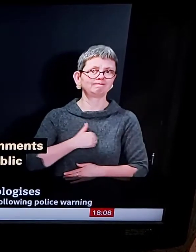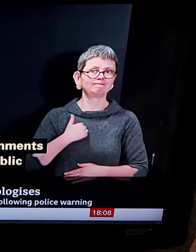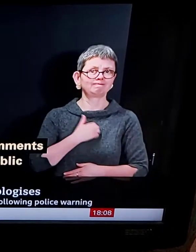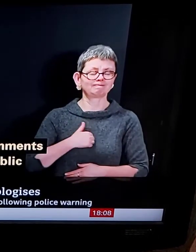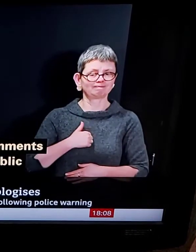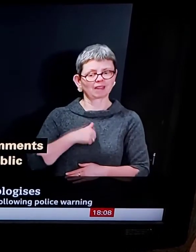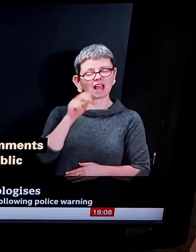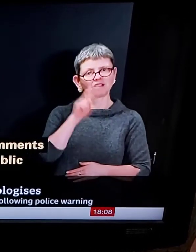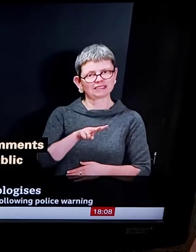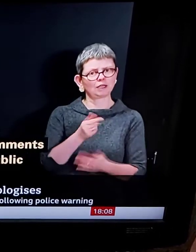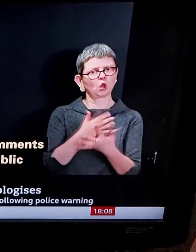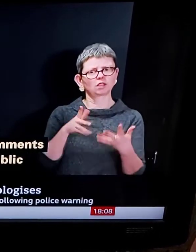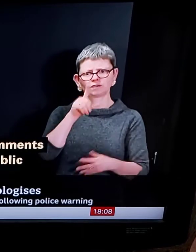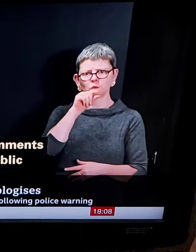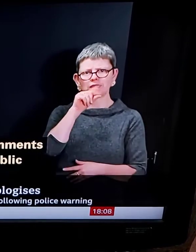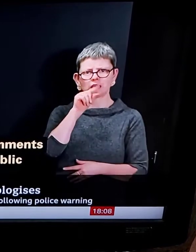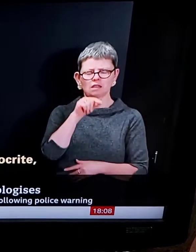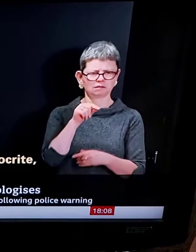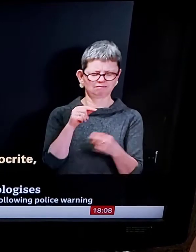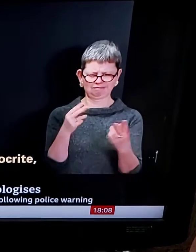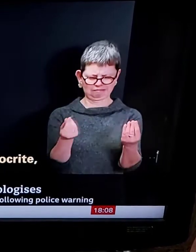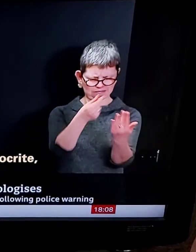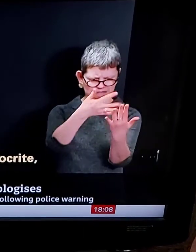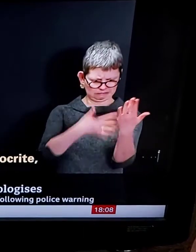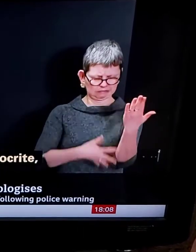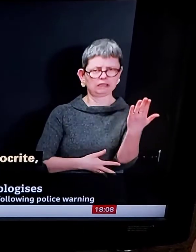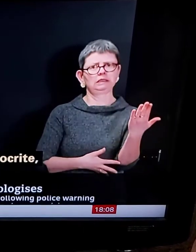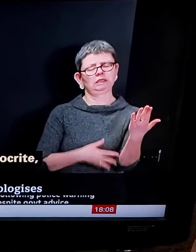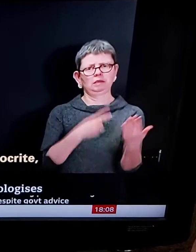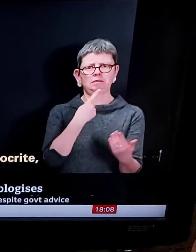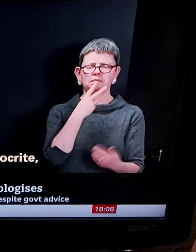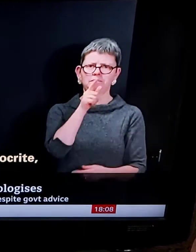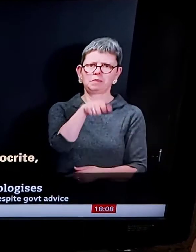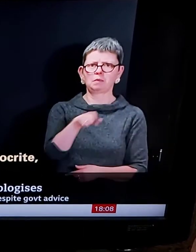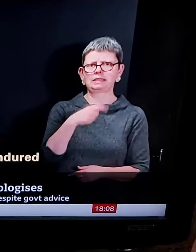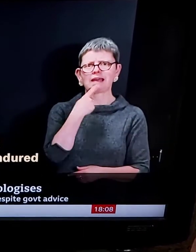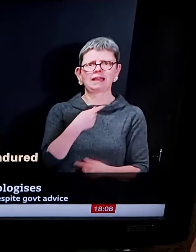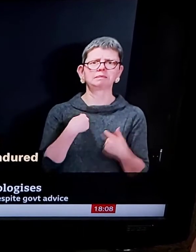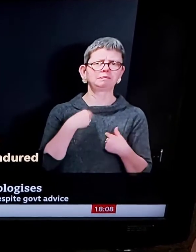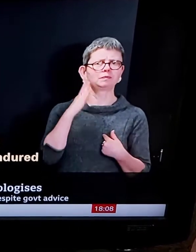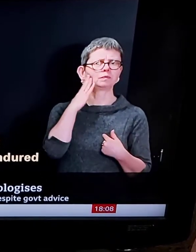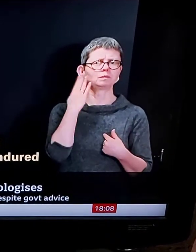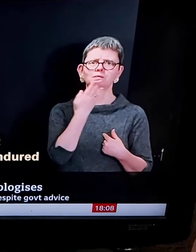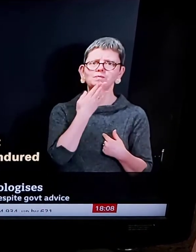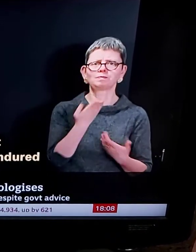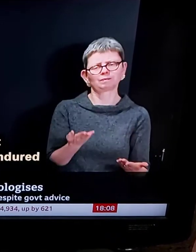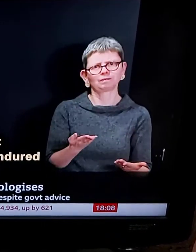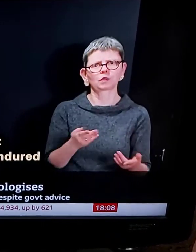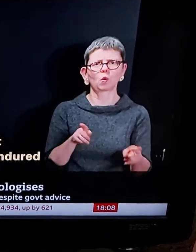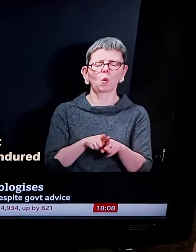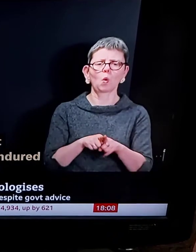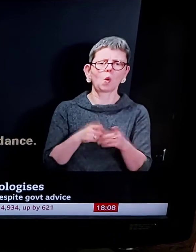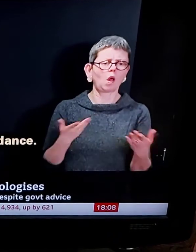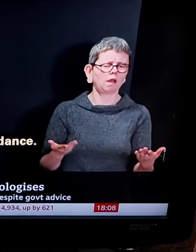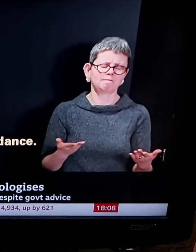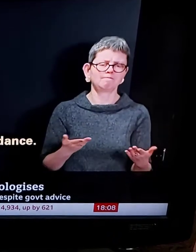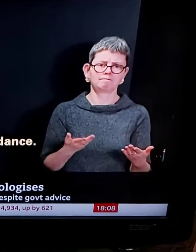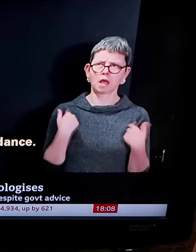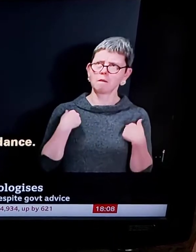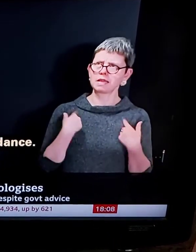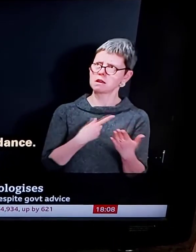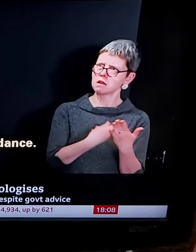today, people calling me a hypocrite, people telling me about the hardships they've endured while following my guidance.